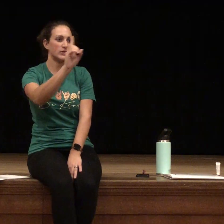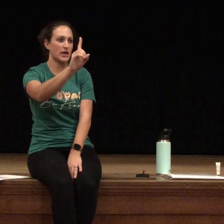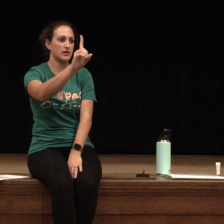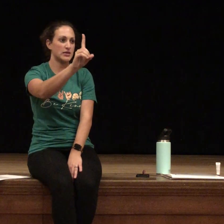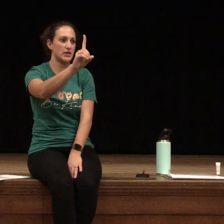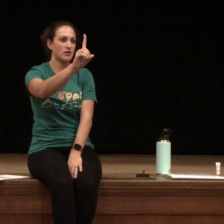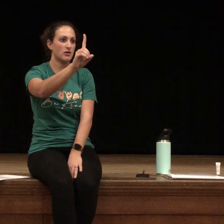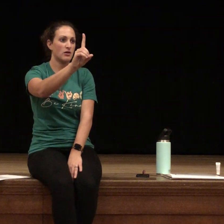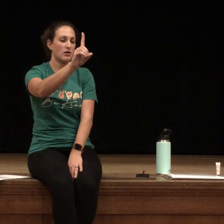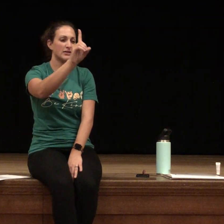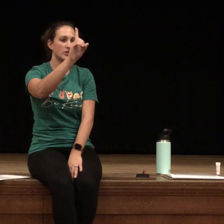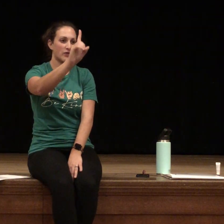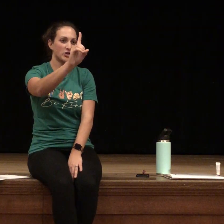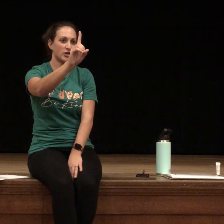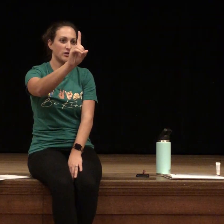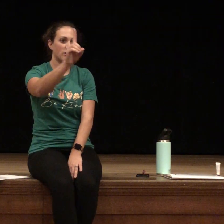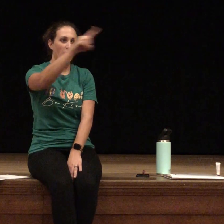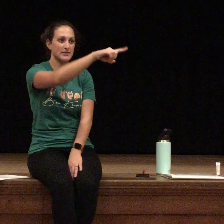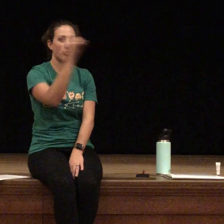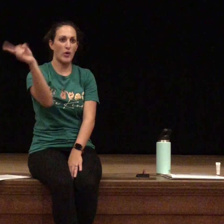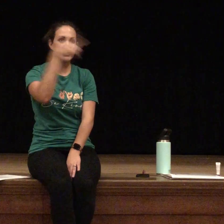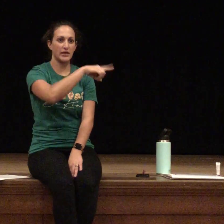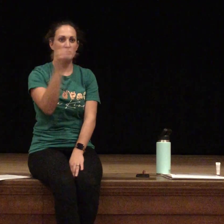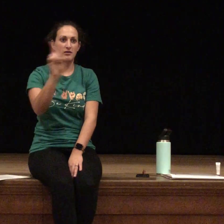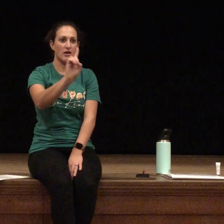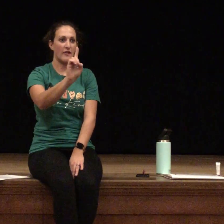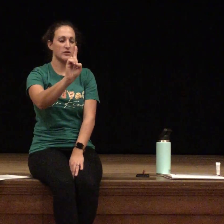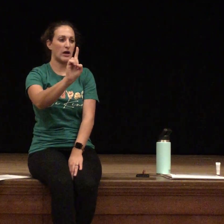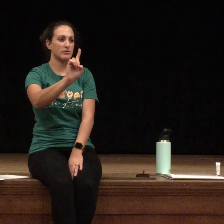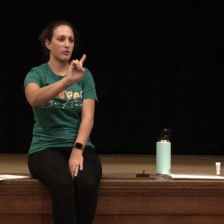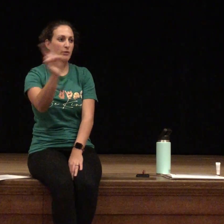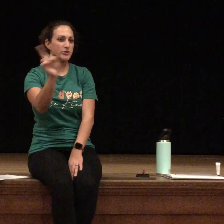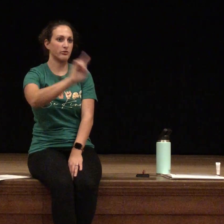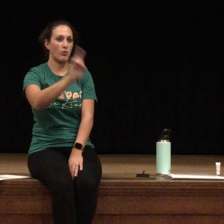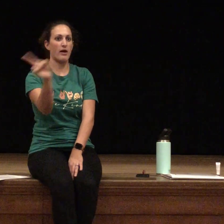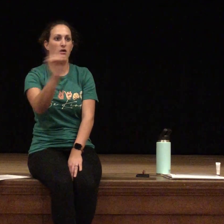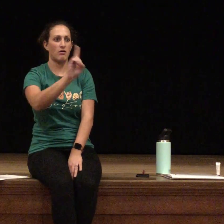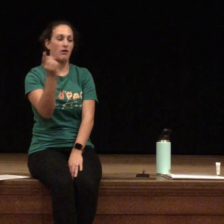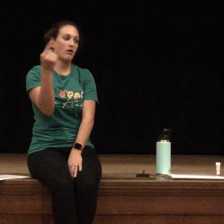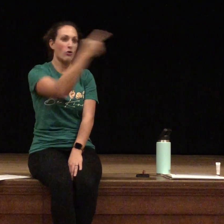said D as in direction, as in pointing. And this one helps me remember too. Where? Over